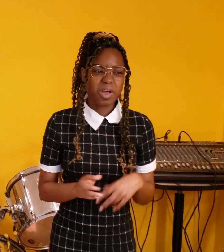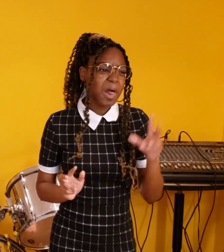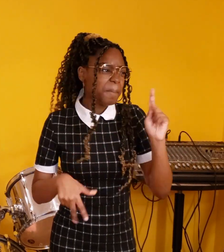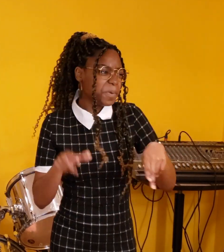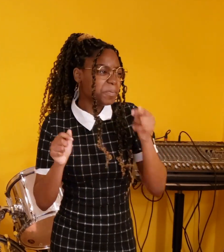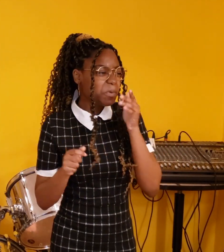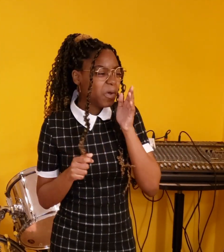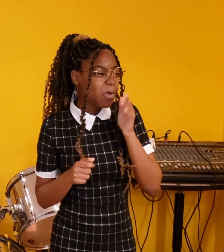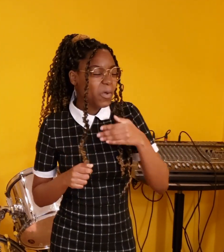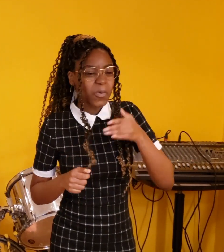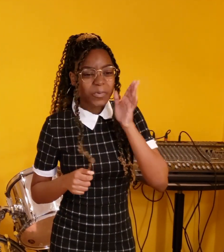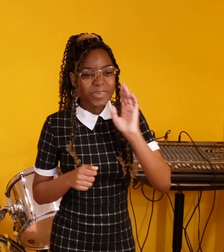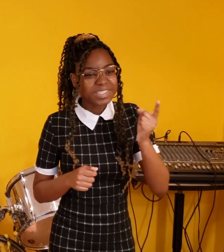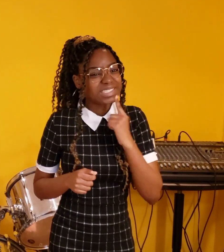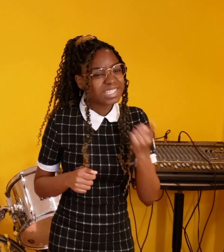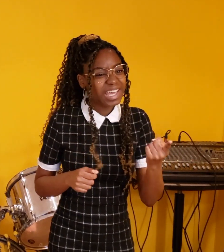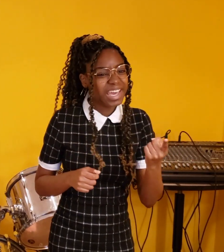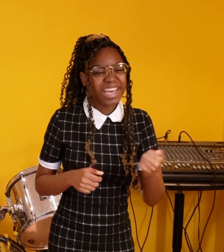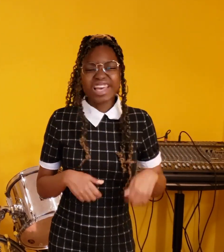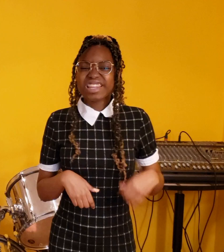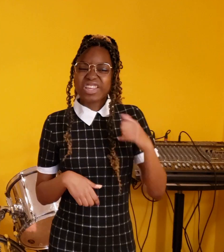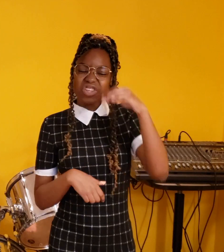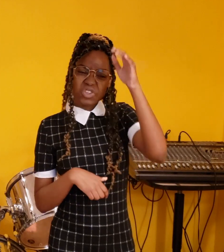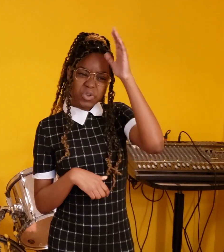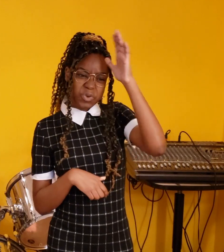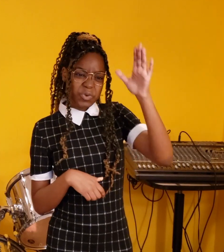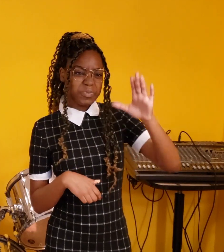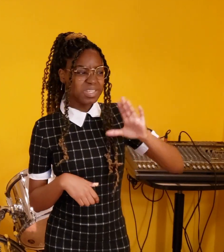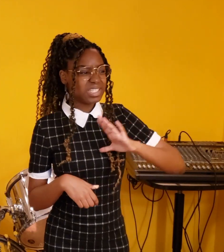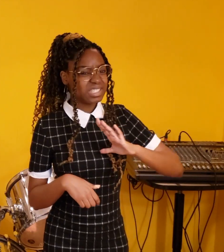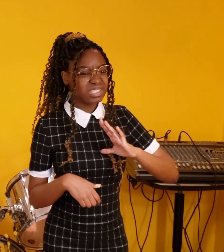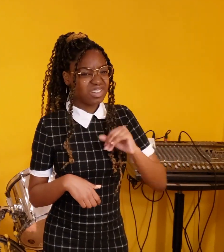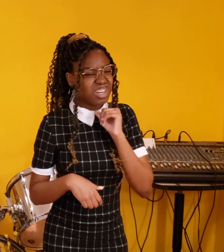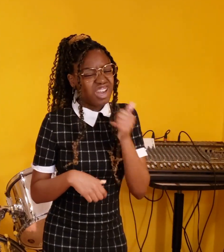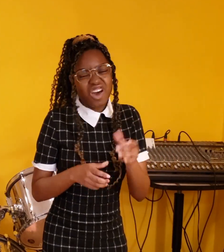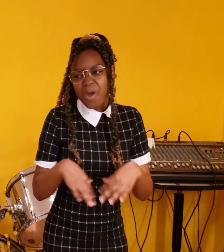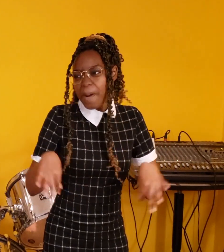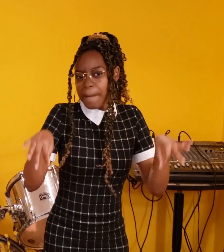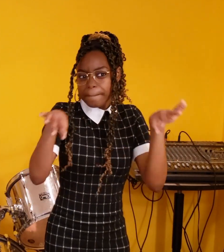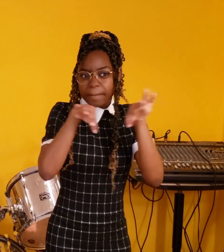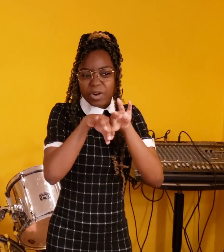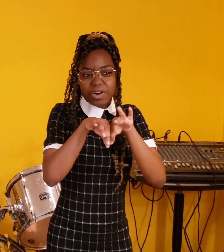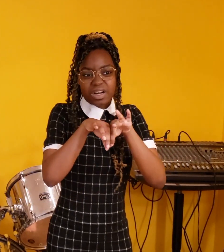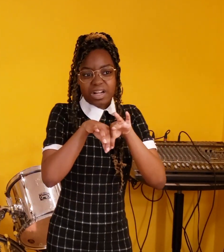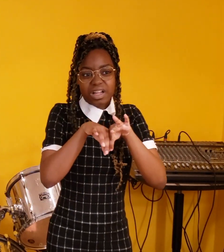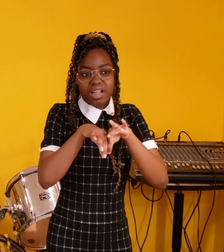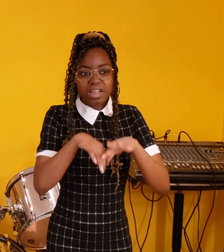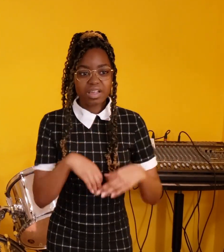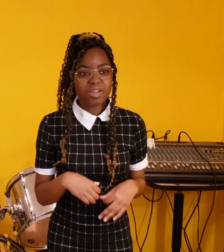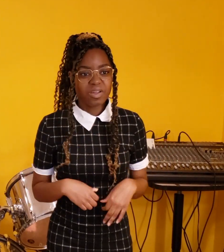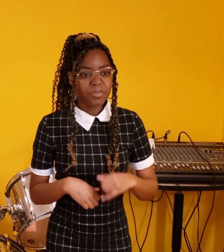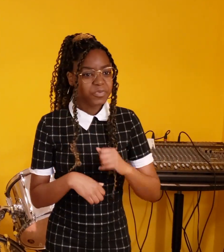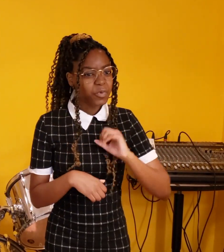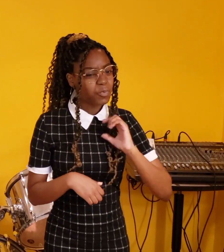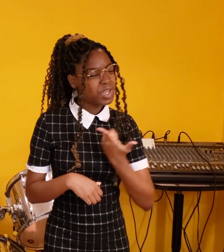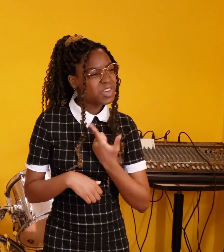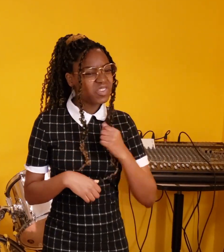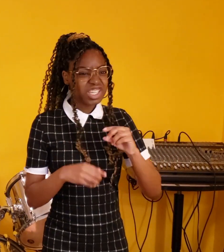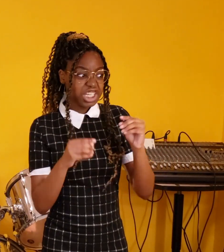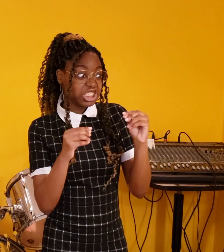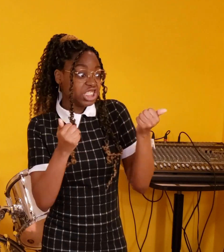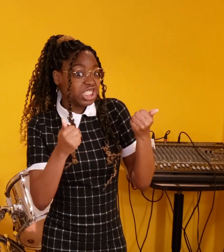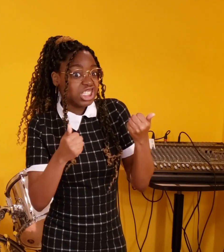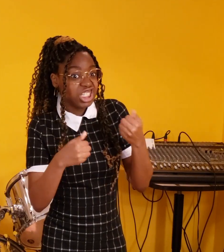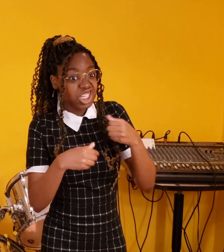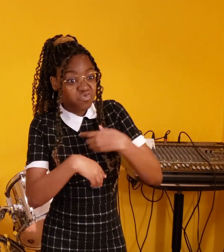you know, humanism and thinking, this, you know, this, Eastern philosophies and all kinds of things. Don't let that